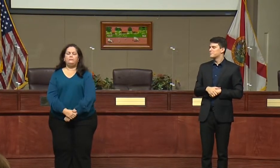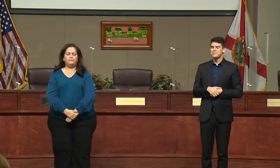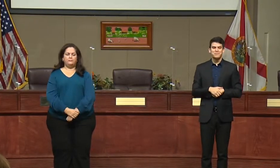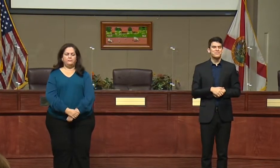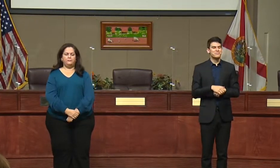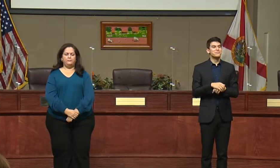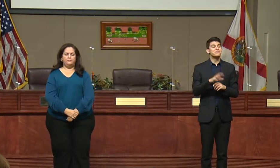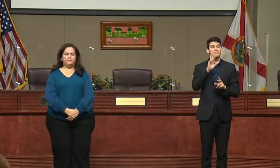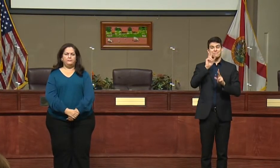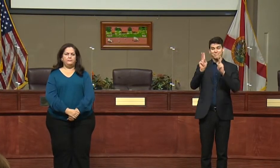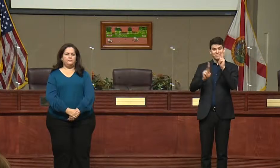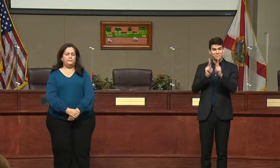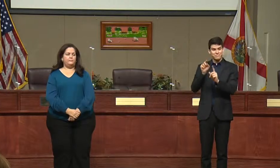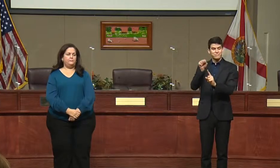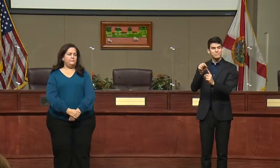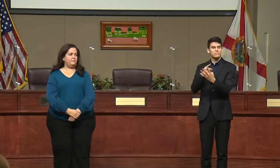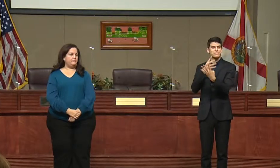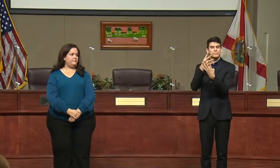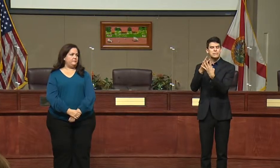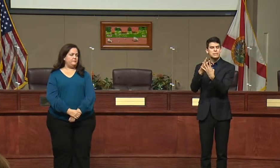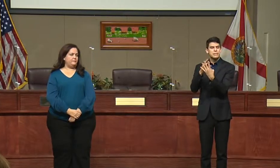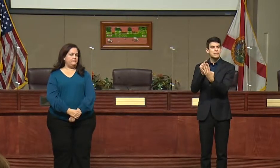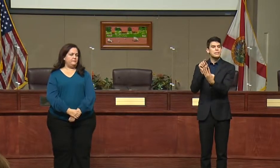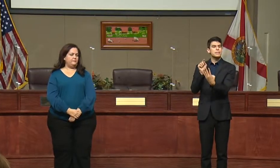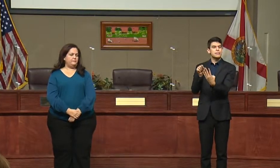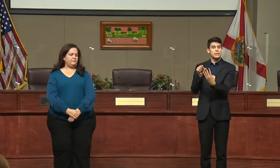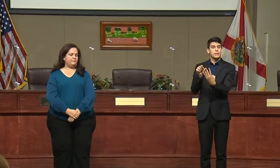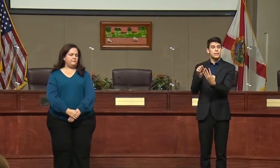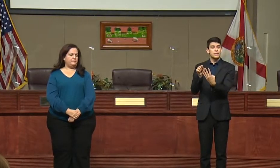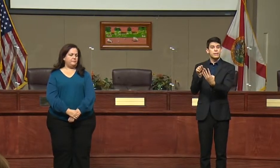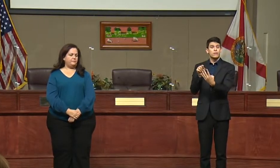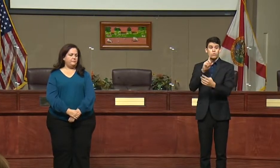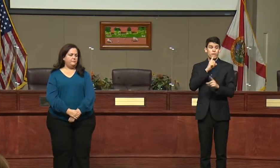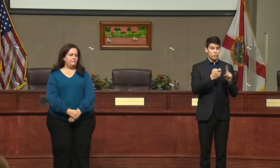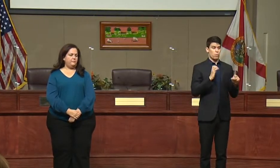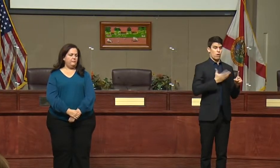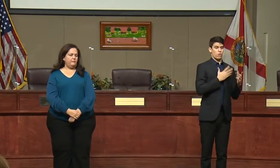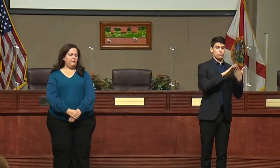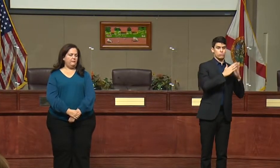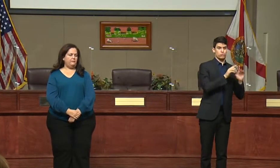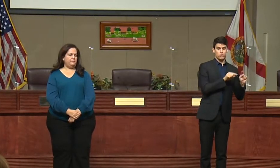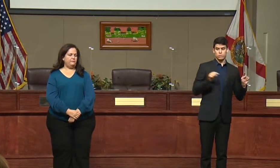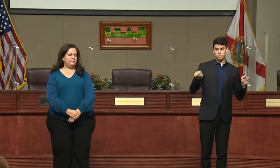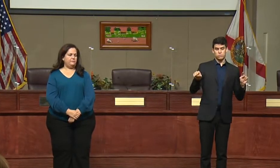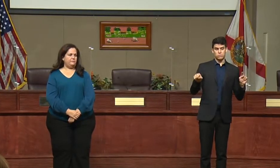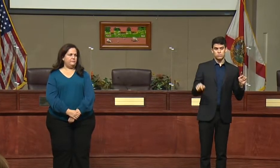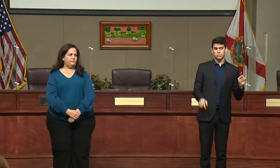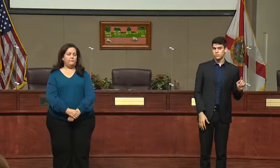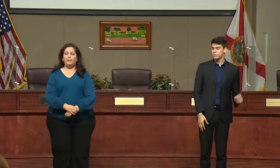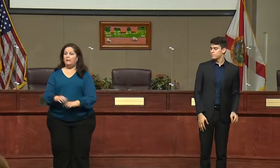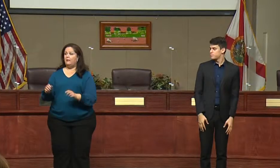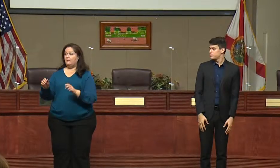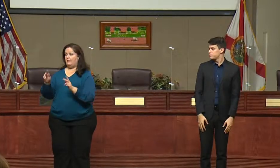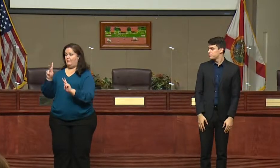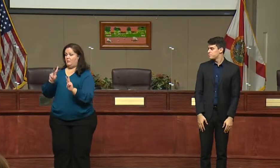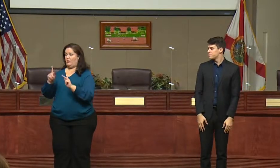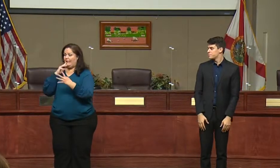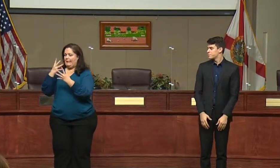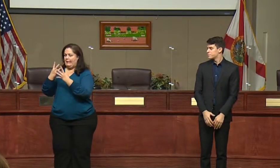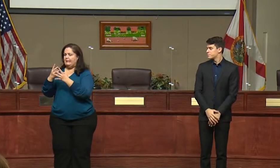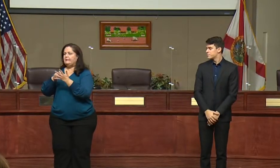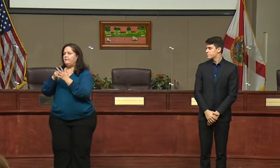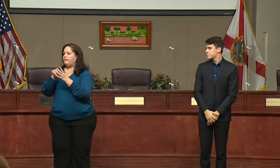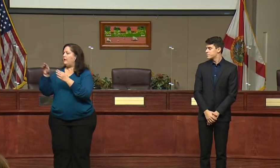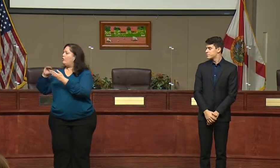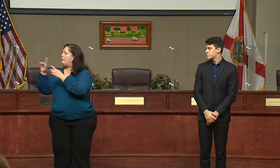the people in our jail come from our community. Las personas en la cárcel vienen del ambiente